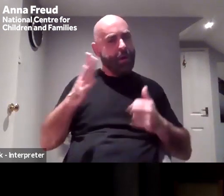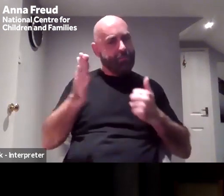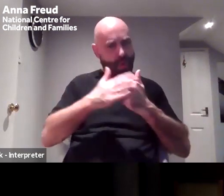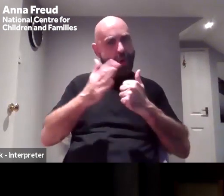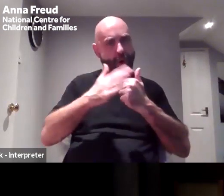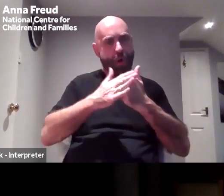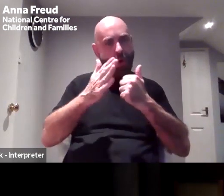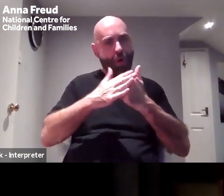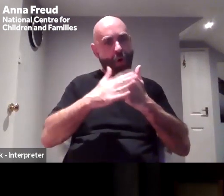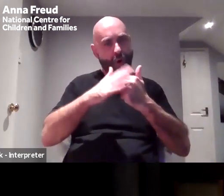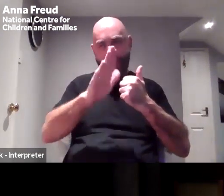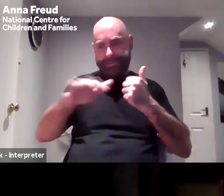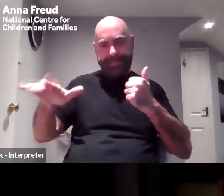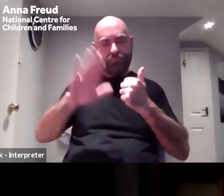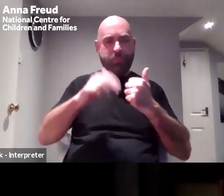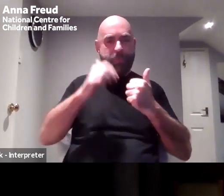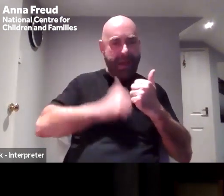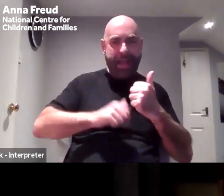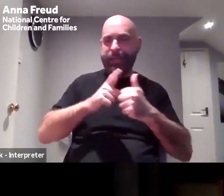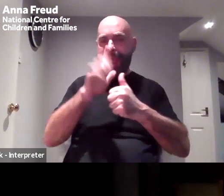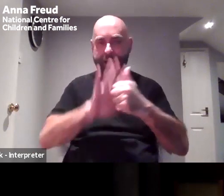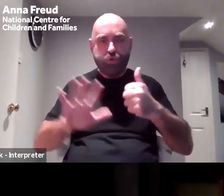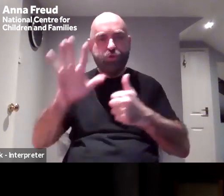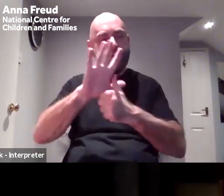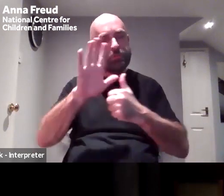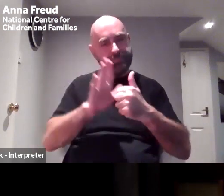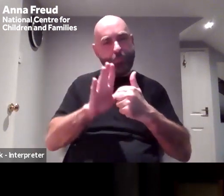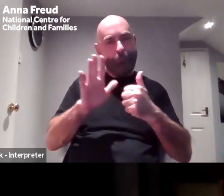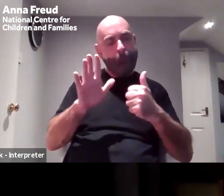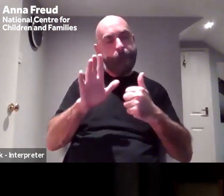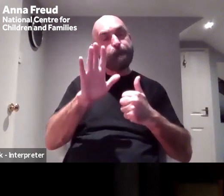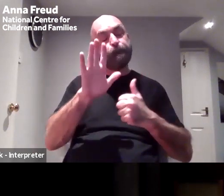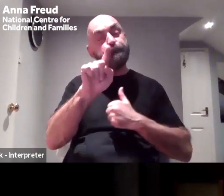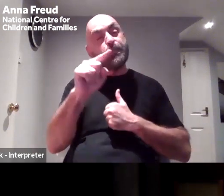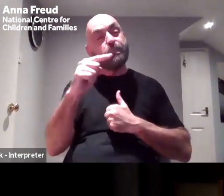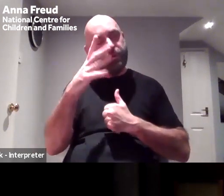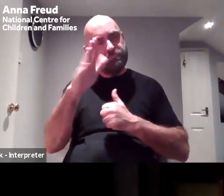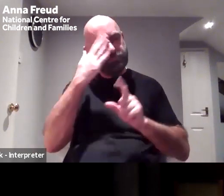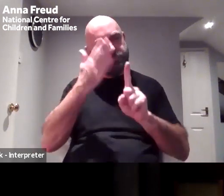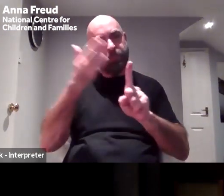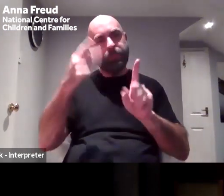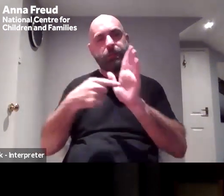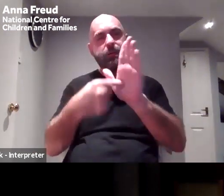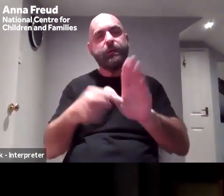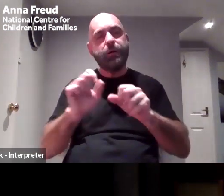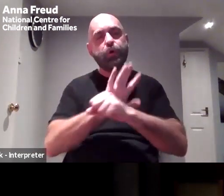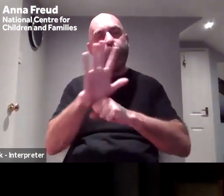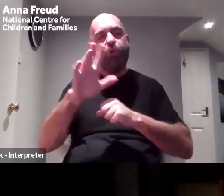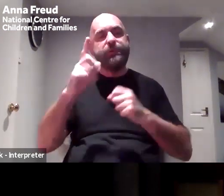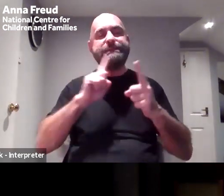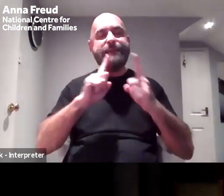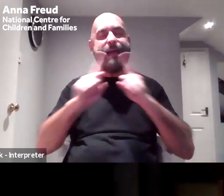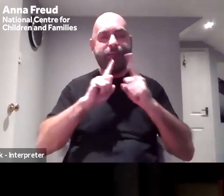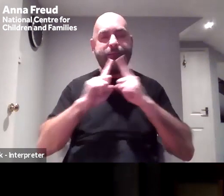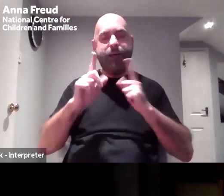kids from Black, Asian, and minority ethnic groups. Now, you notice when I showed the COVID data, I